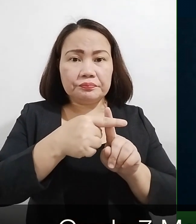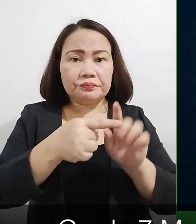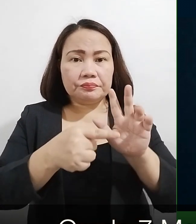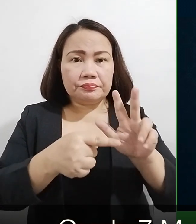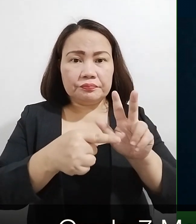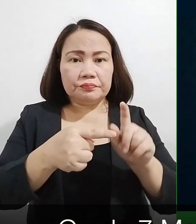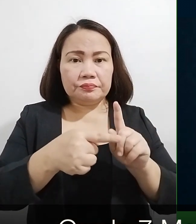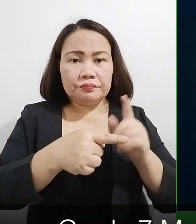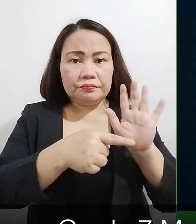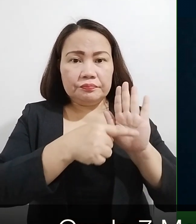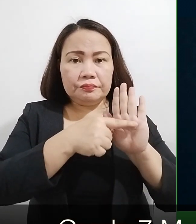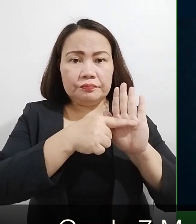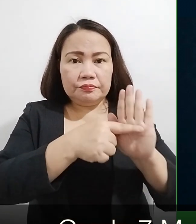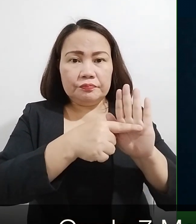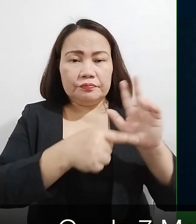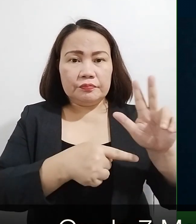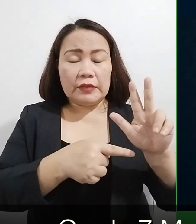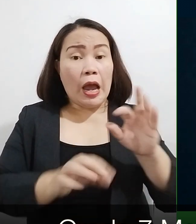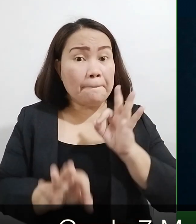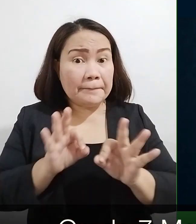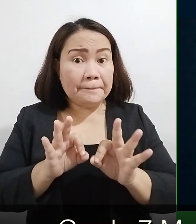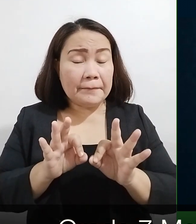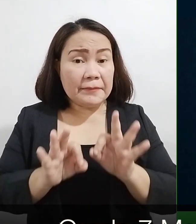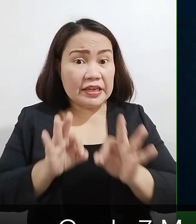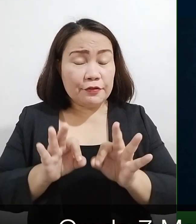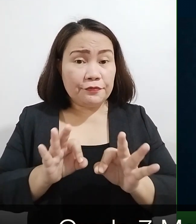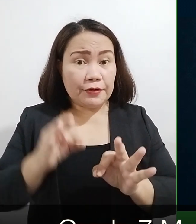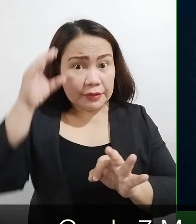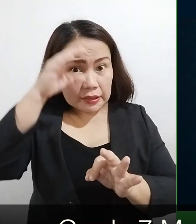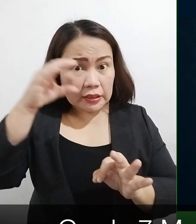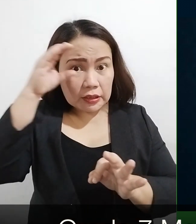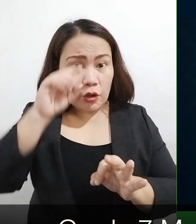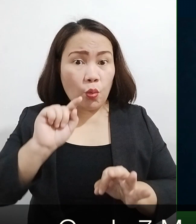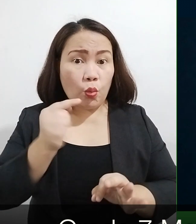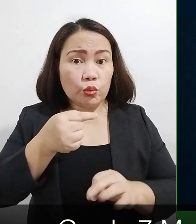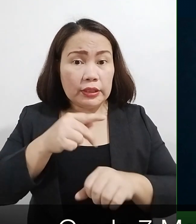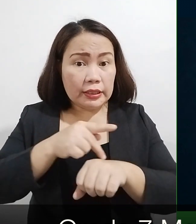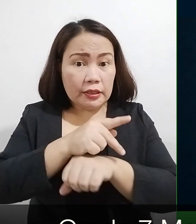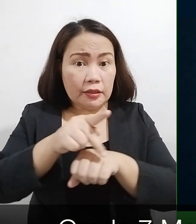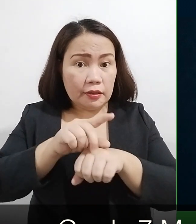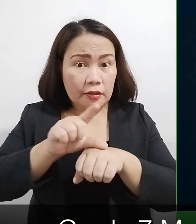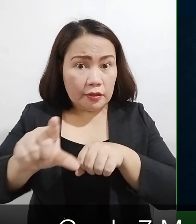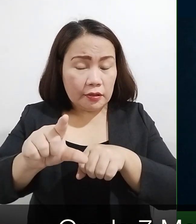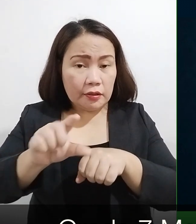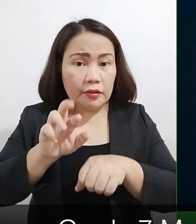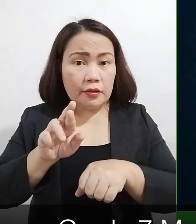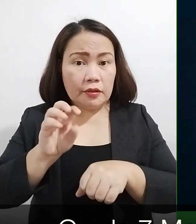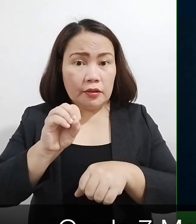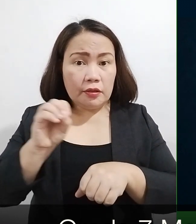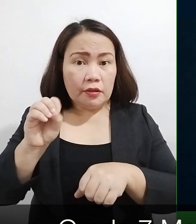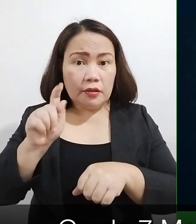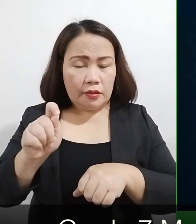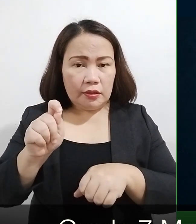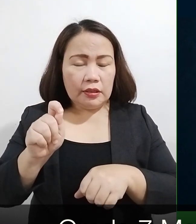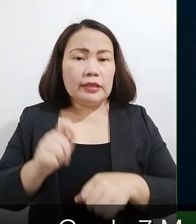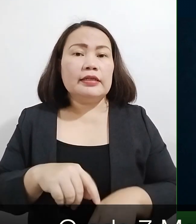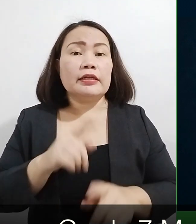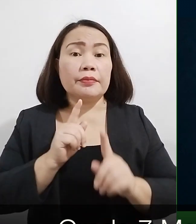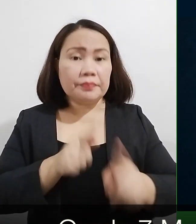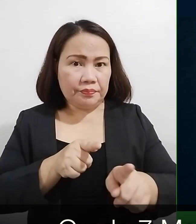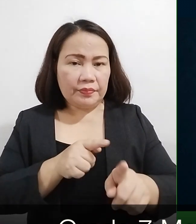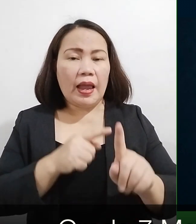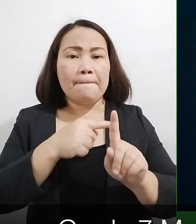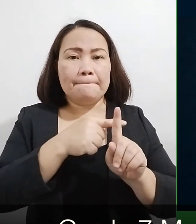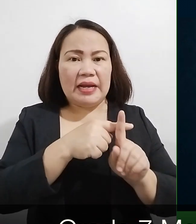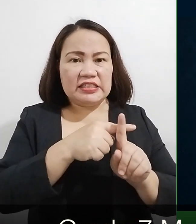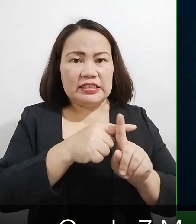negative. Pero kung ang hinahanap lang po ay principal root, that is referring to the positive